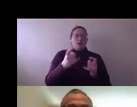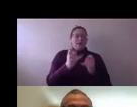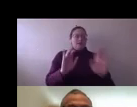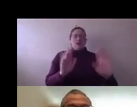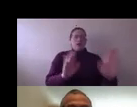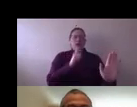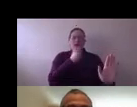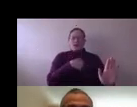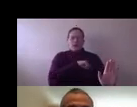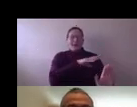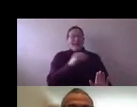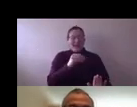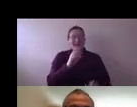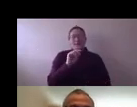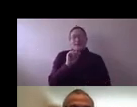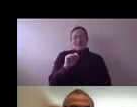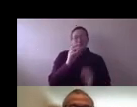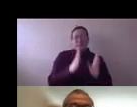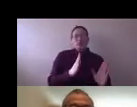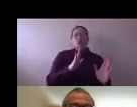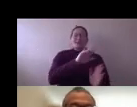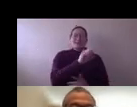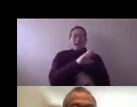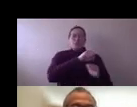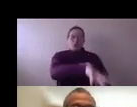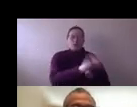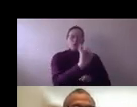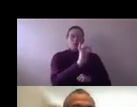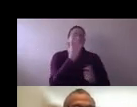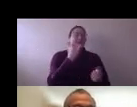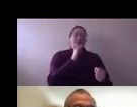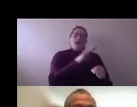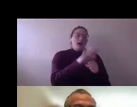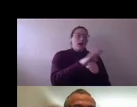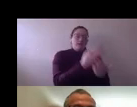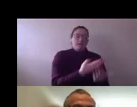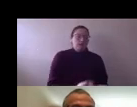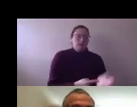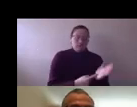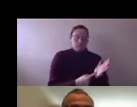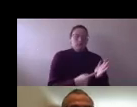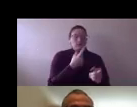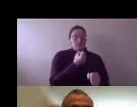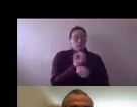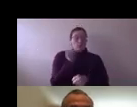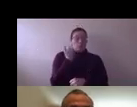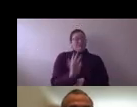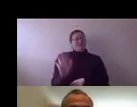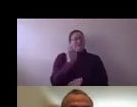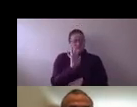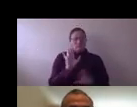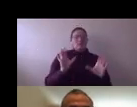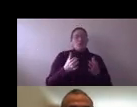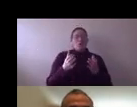MIT had his case dropped again for lack of evidence. So about a year ago, a group of